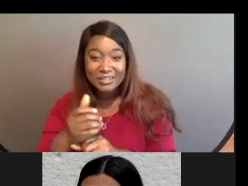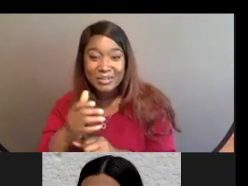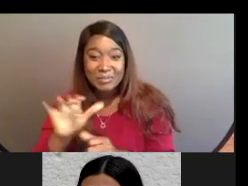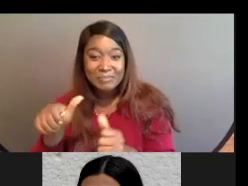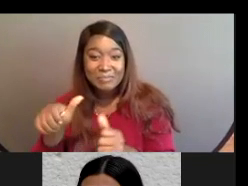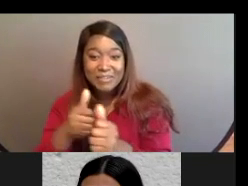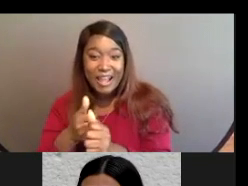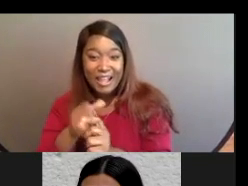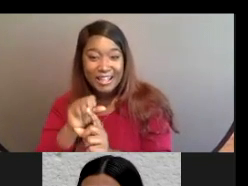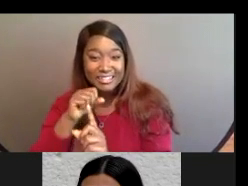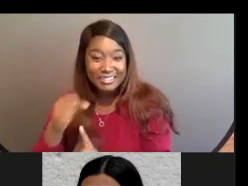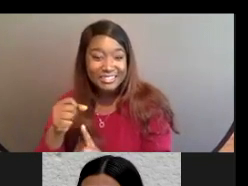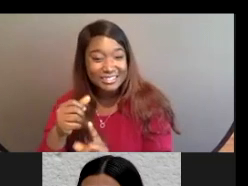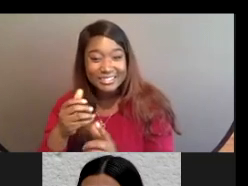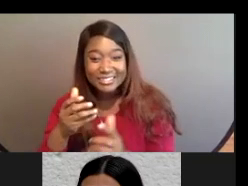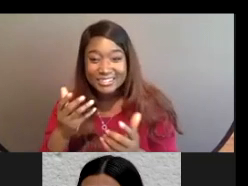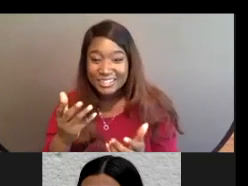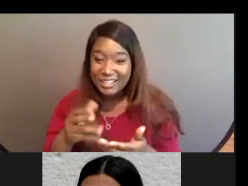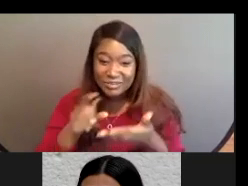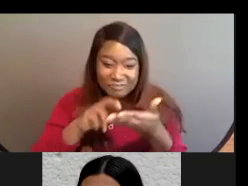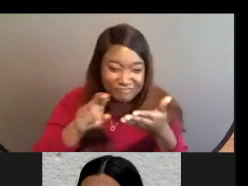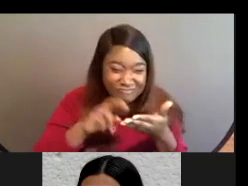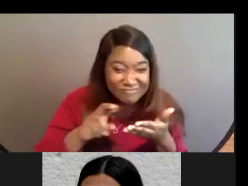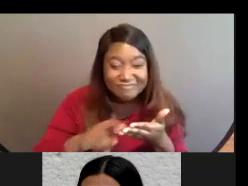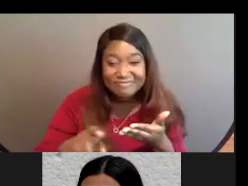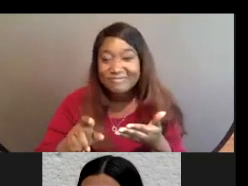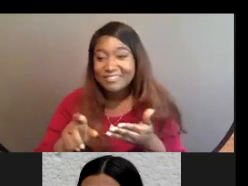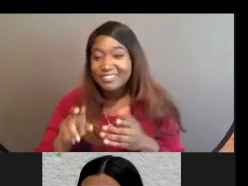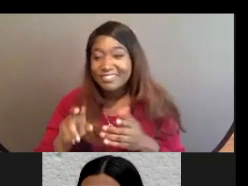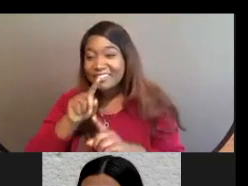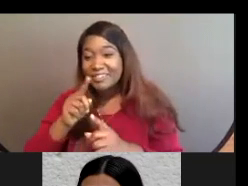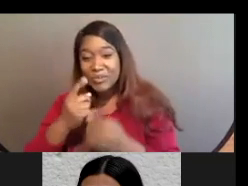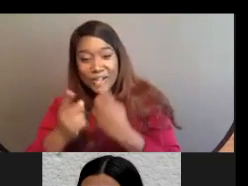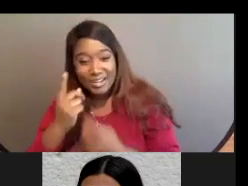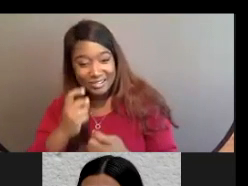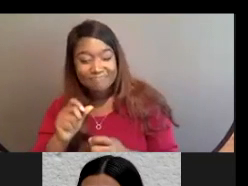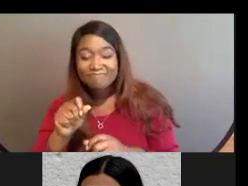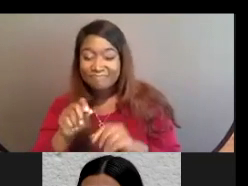resources. Yeah, that information will be sent out to you